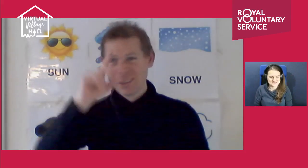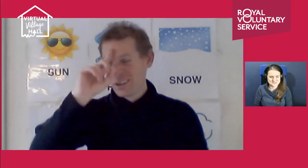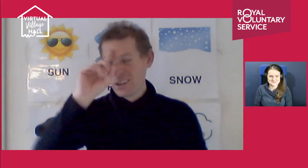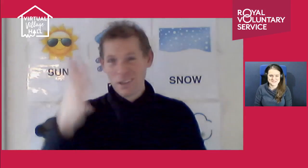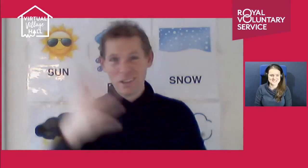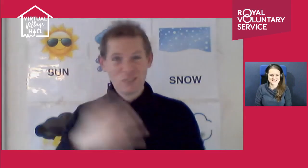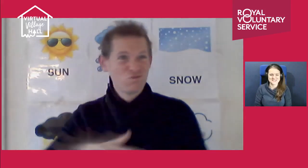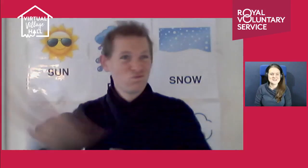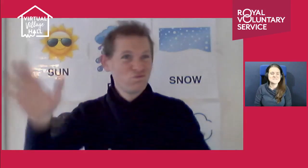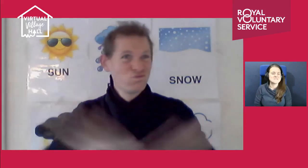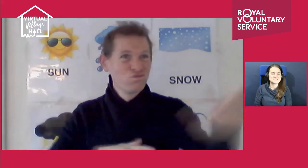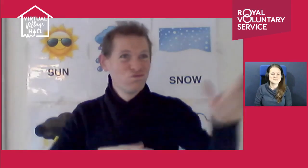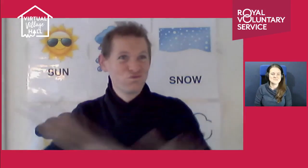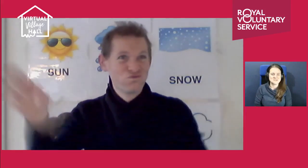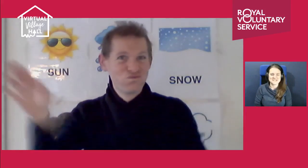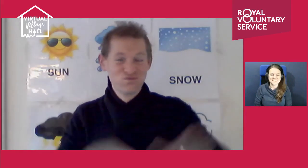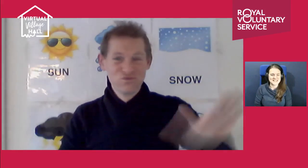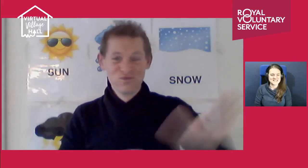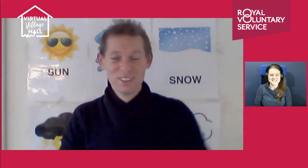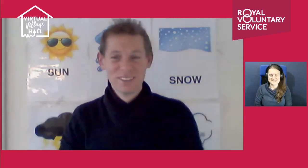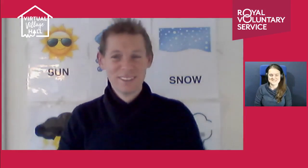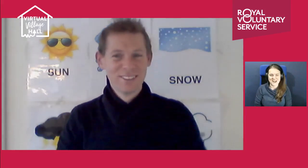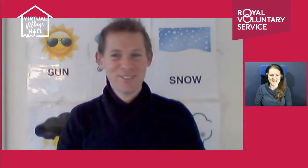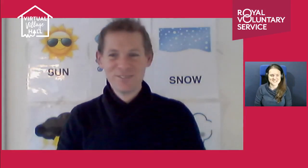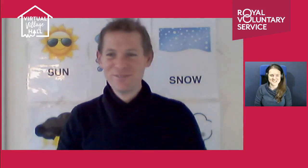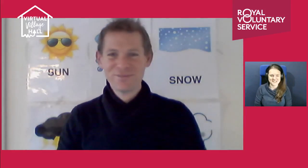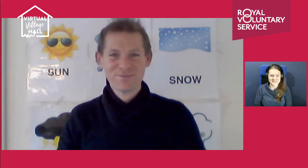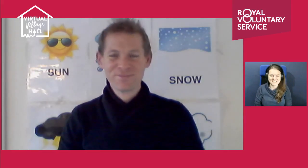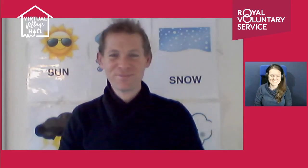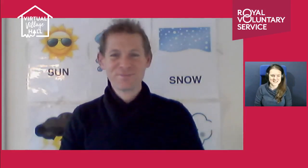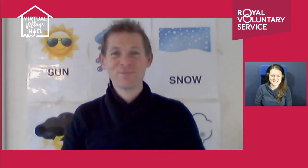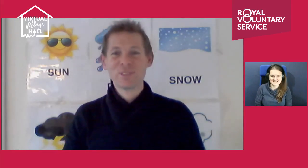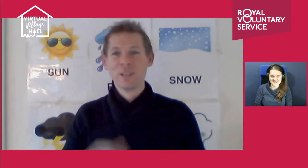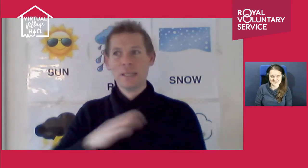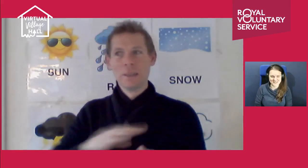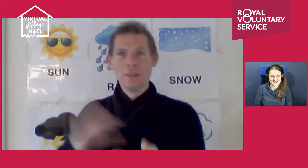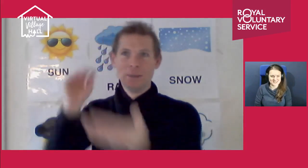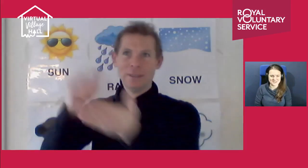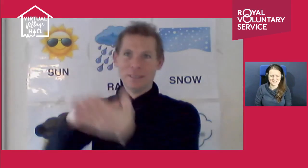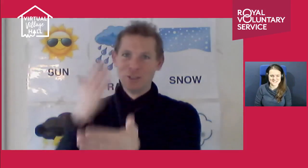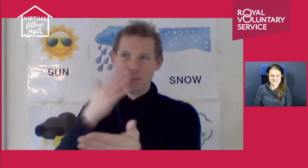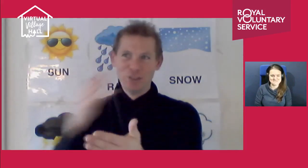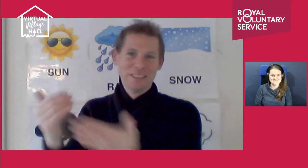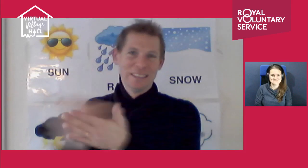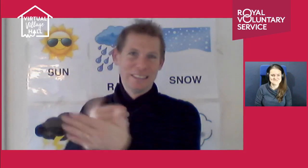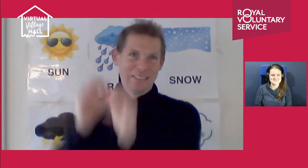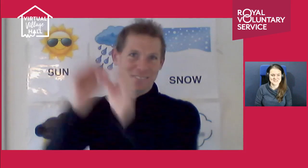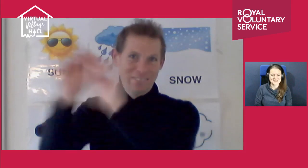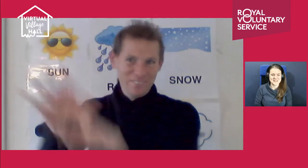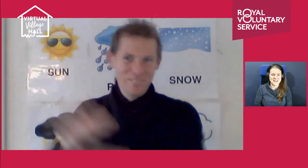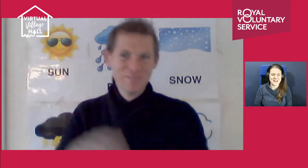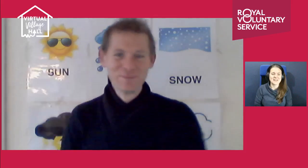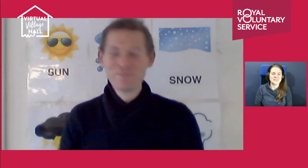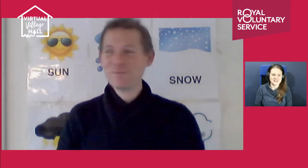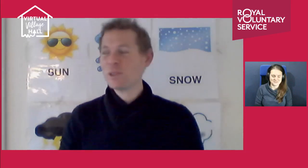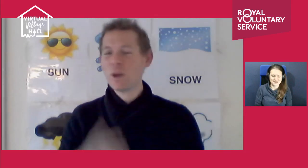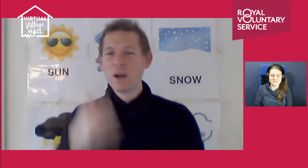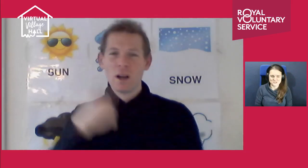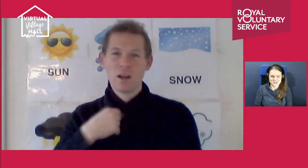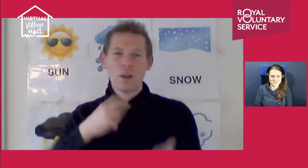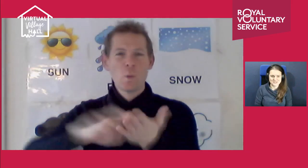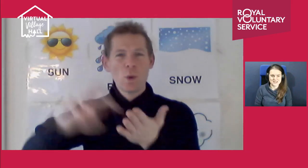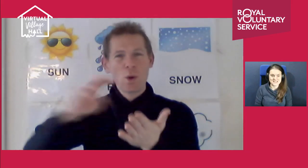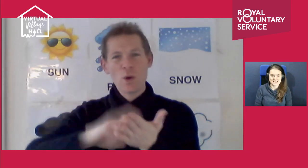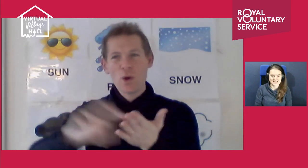not to fall, but sure, boys will be boys. They just cracked on and slid around the place, having a great time. I